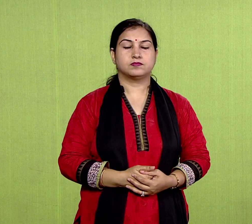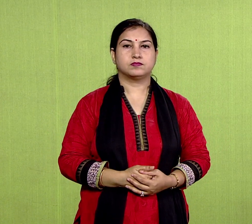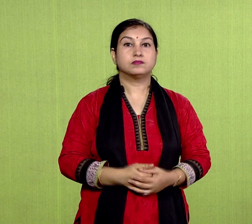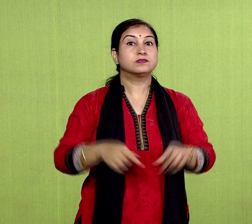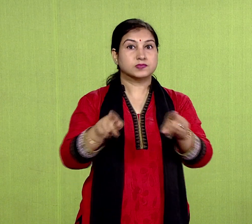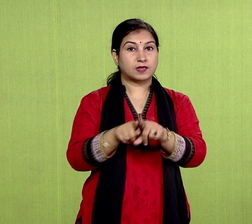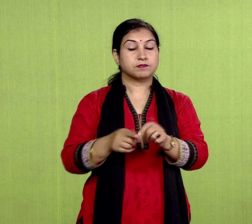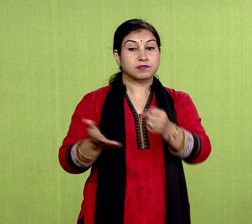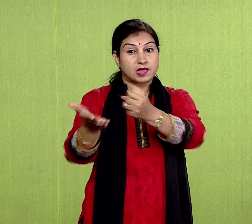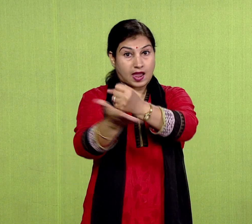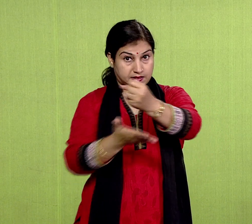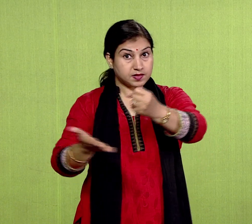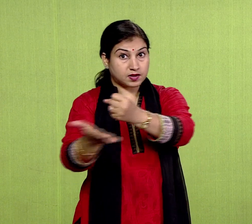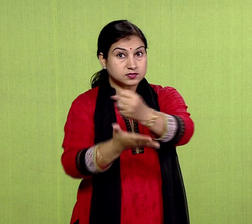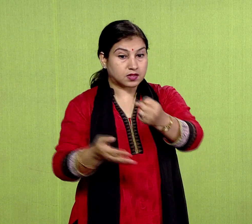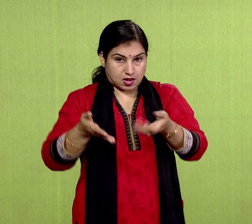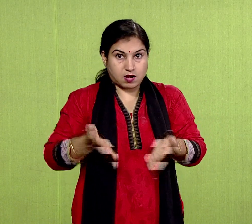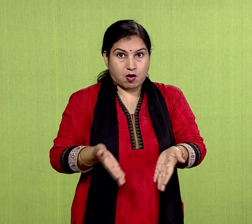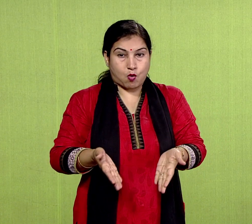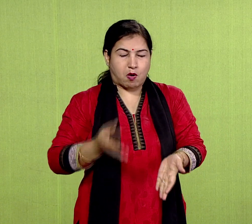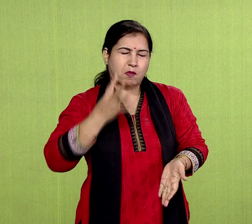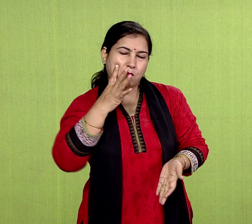Agriculture was now the main occupation,